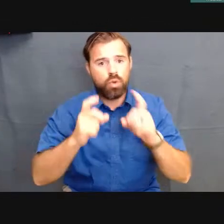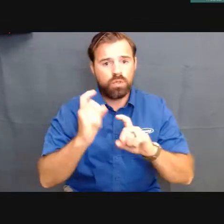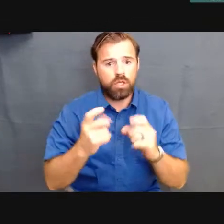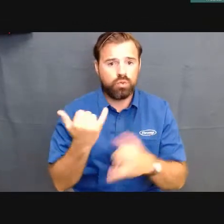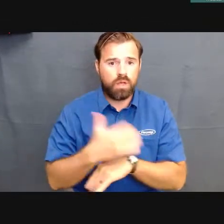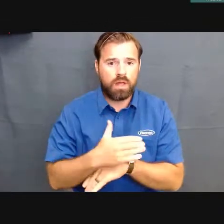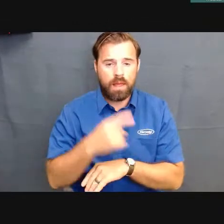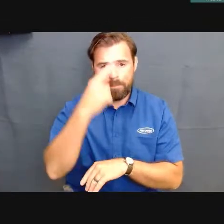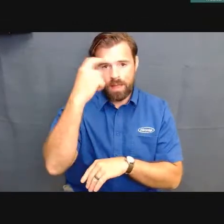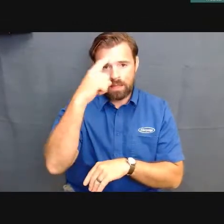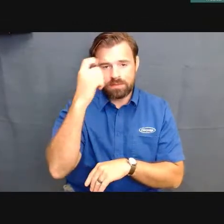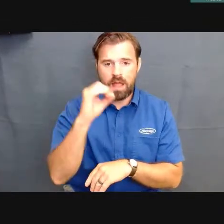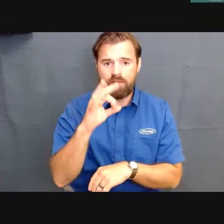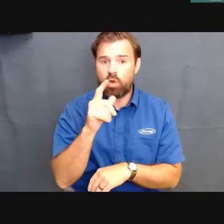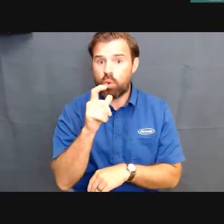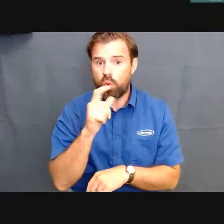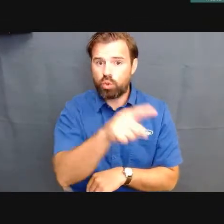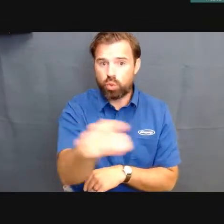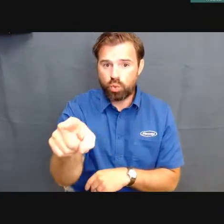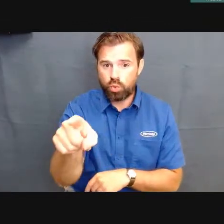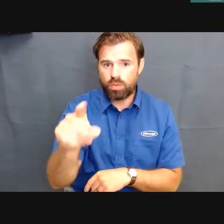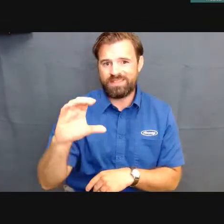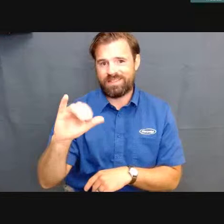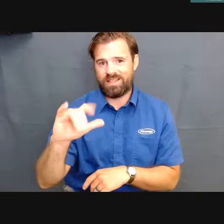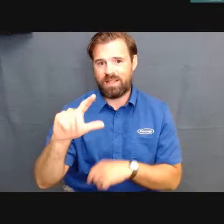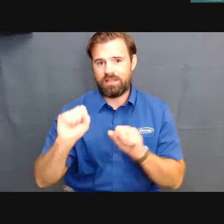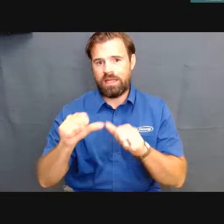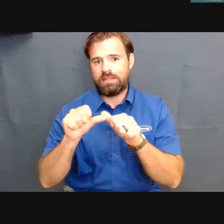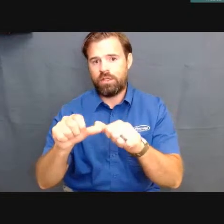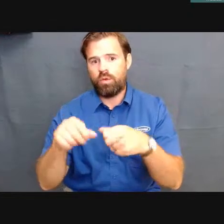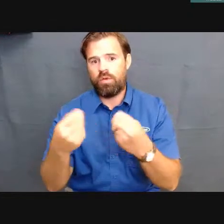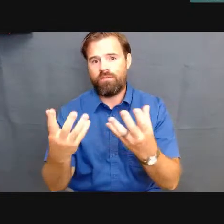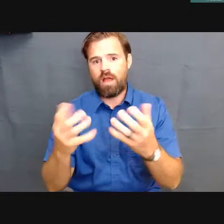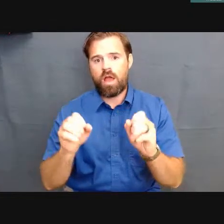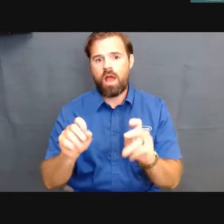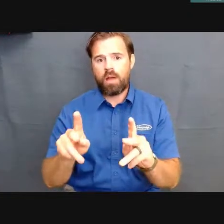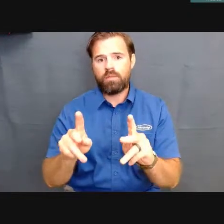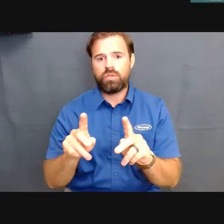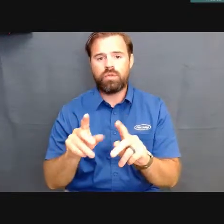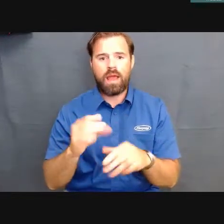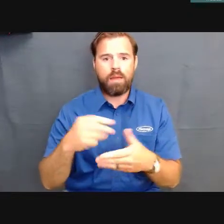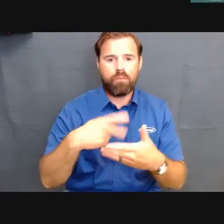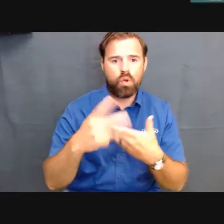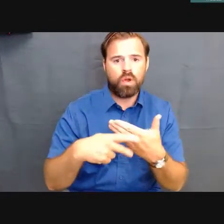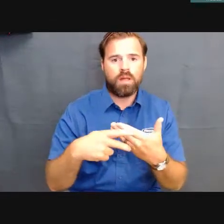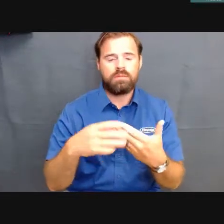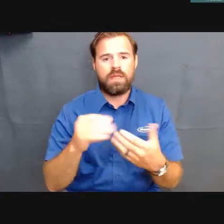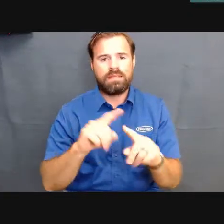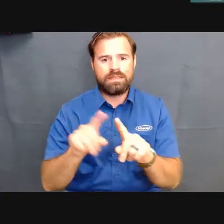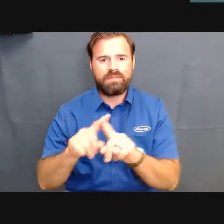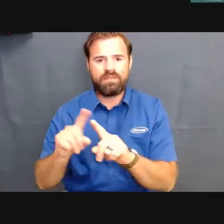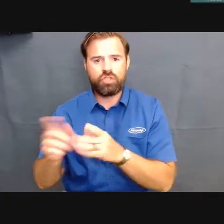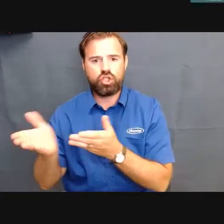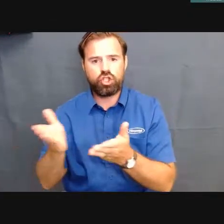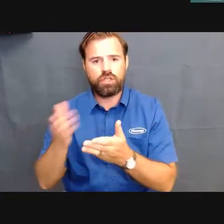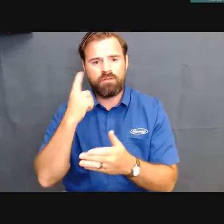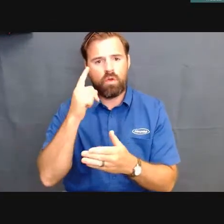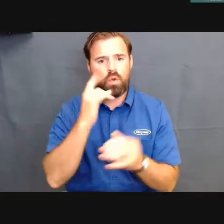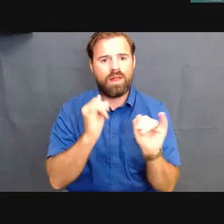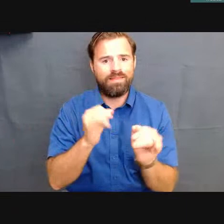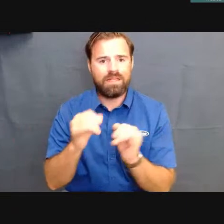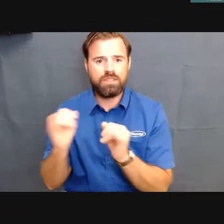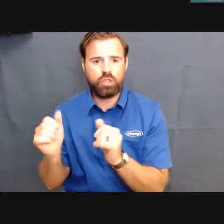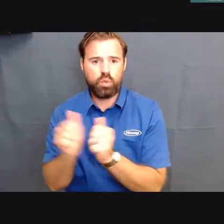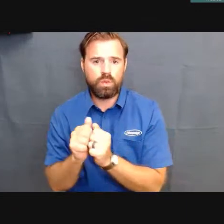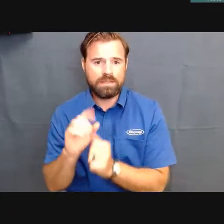tonight. It's because of you that CIL is able to continue providing opportunities, programs, and services for individuals